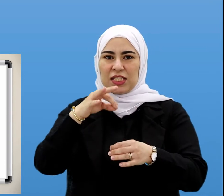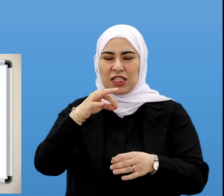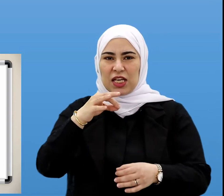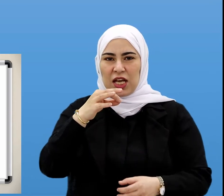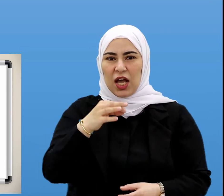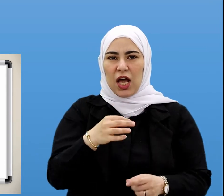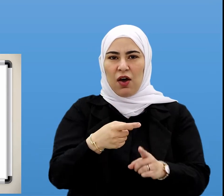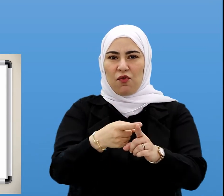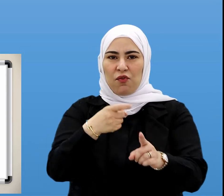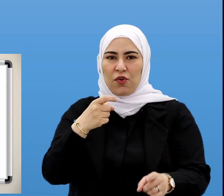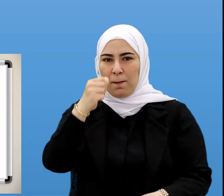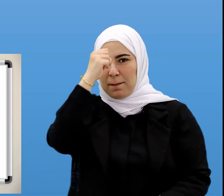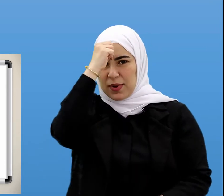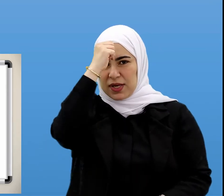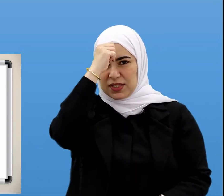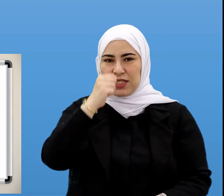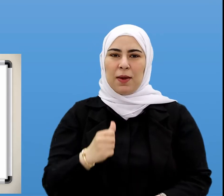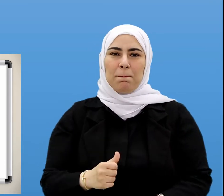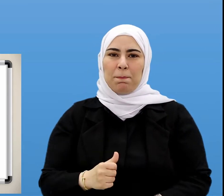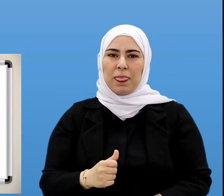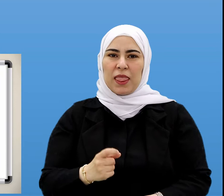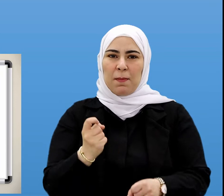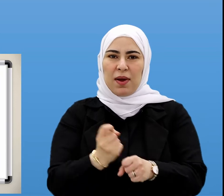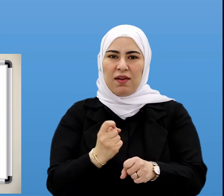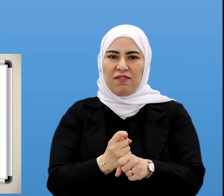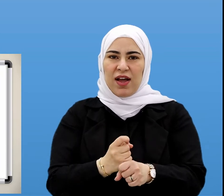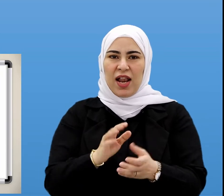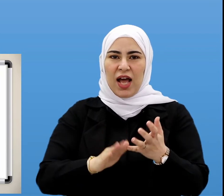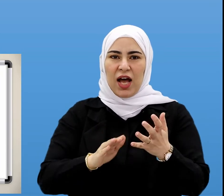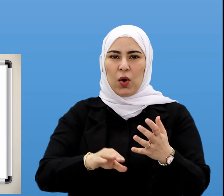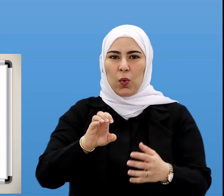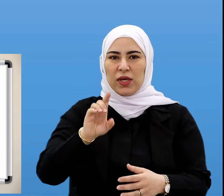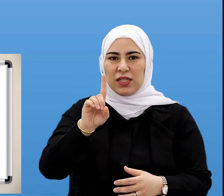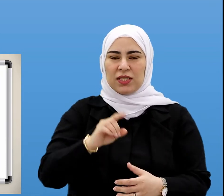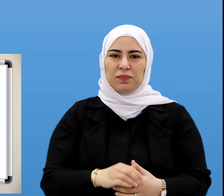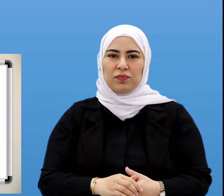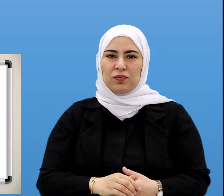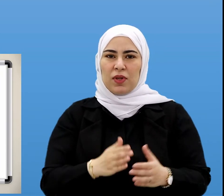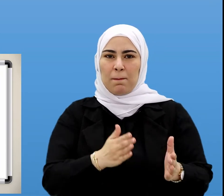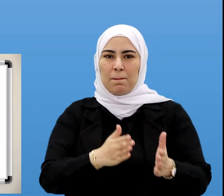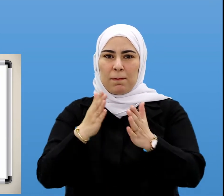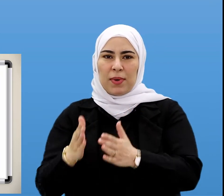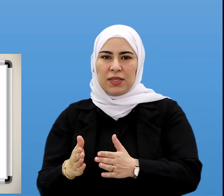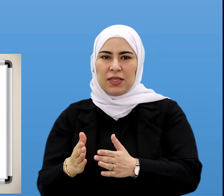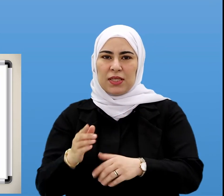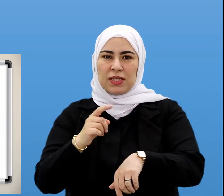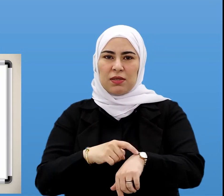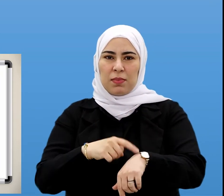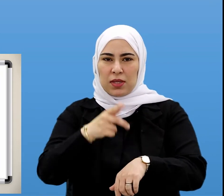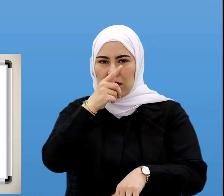It indicates about an action happened in the past. And also we have the past continuous. We use the past continuous to talk